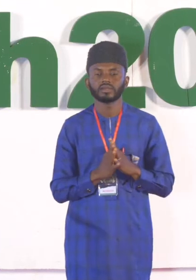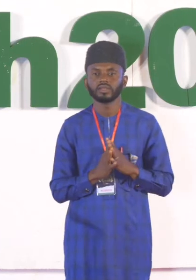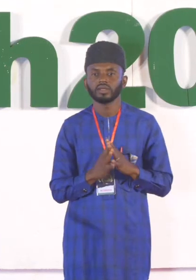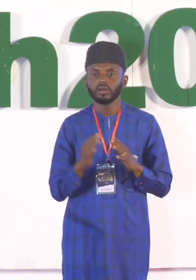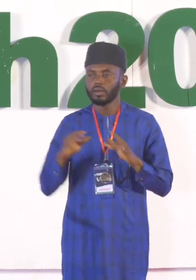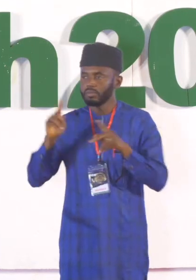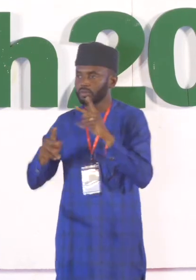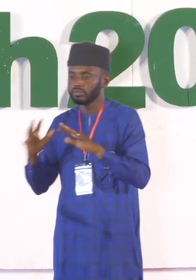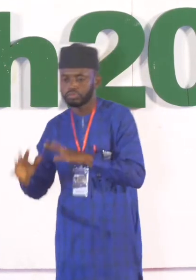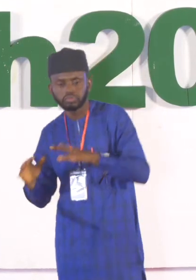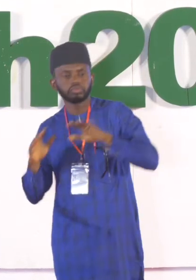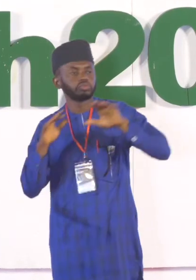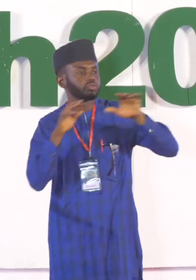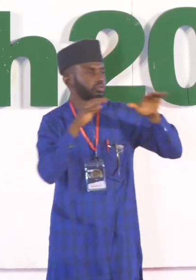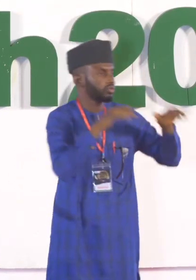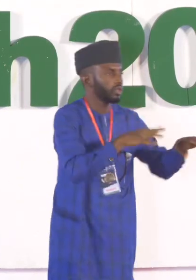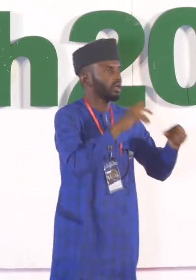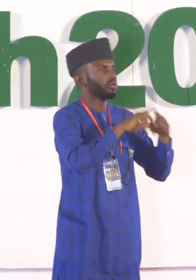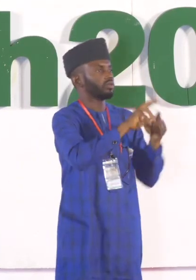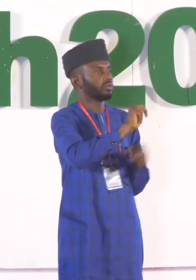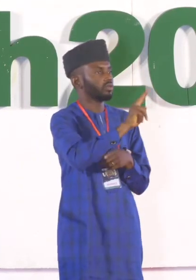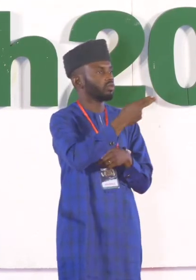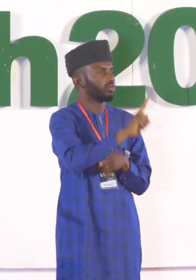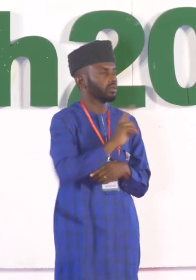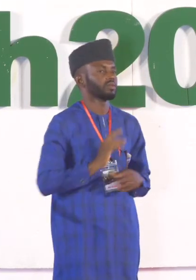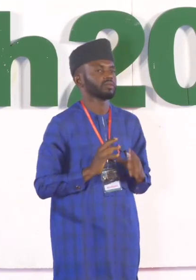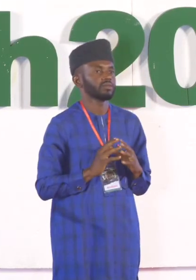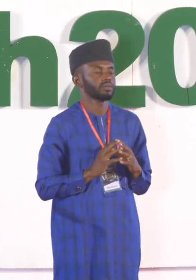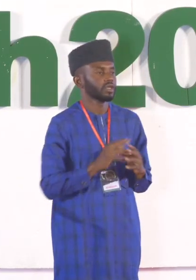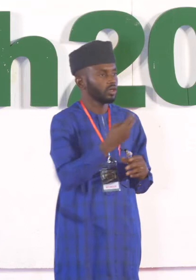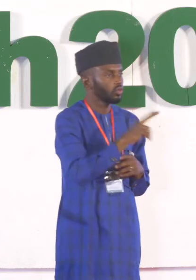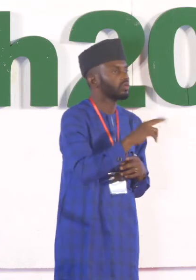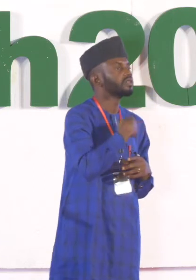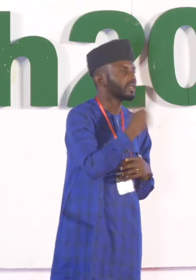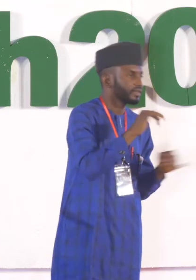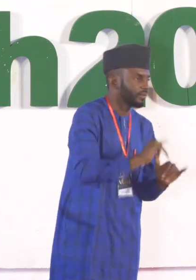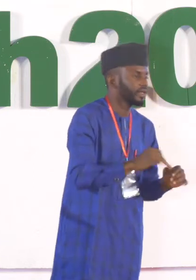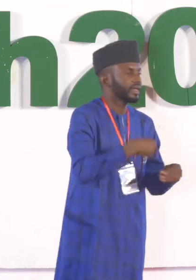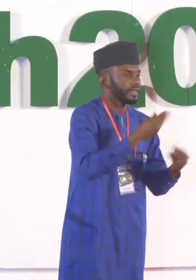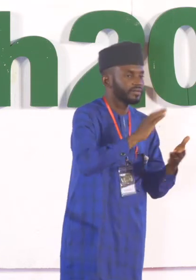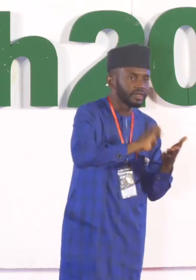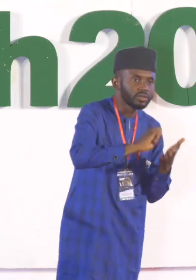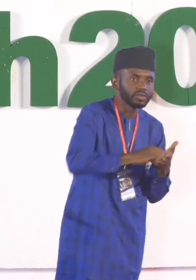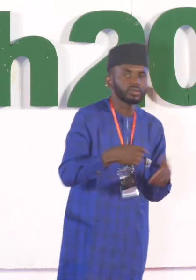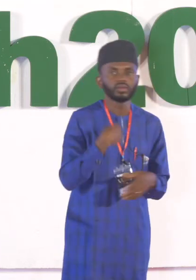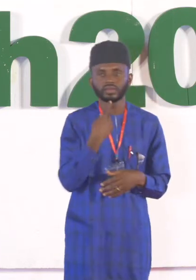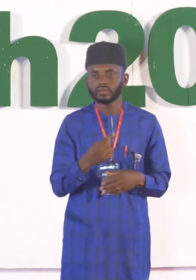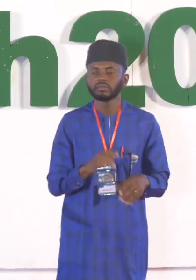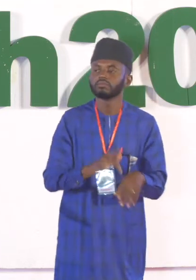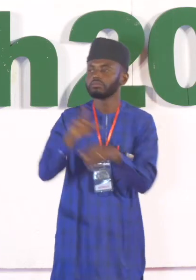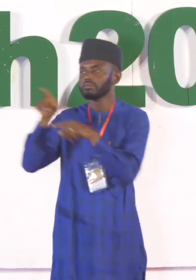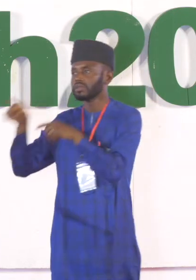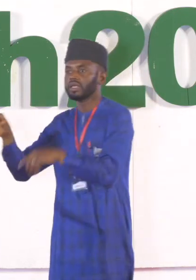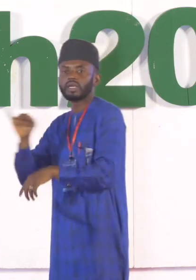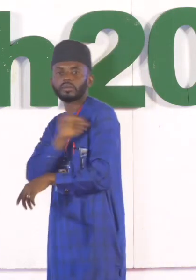They will go to Ad, and then the Prophet Nuh will say the same thing. Give his excuse. He will send them to Prophet